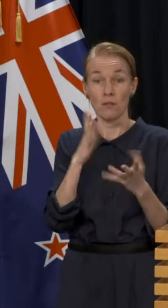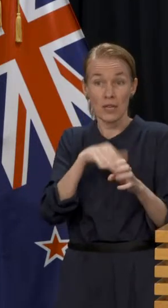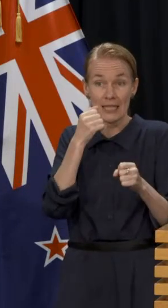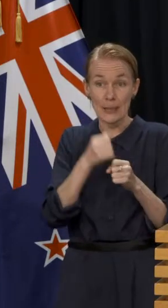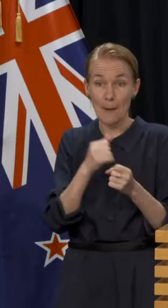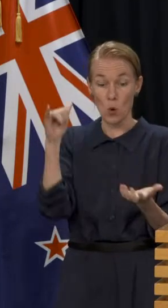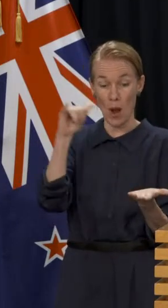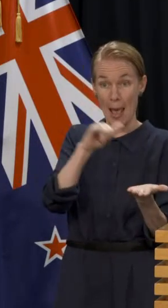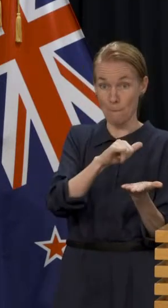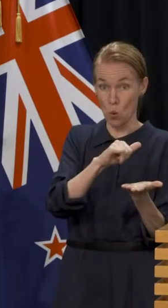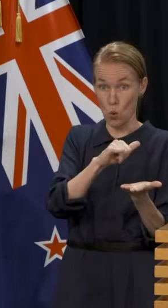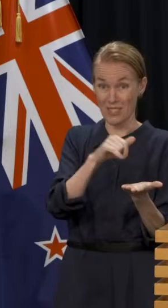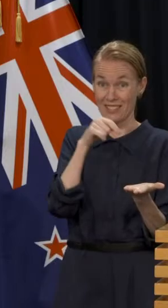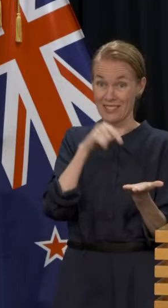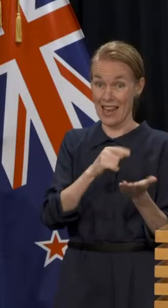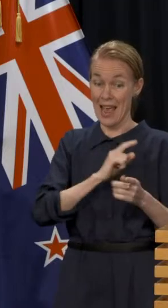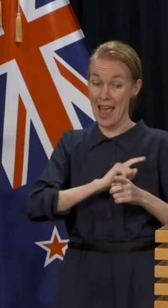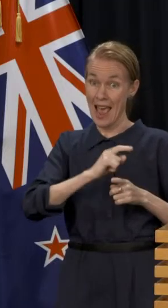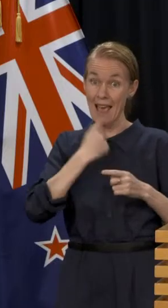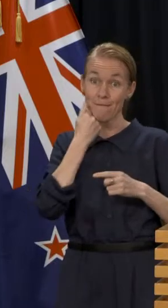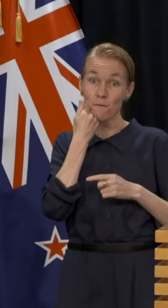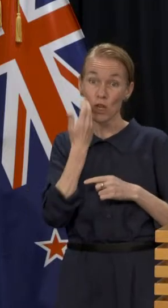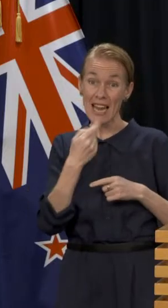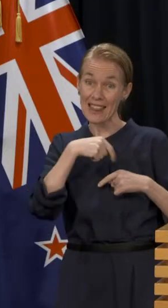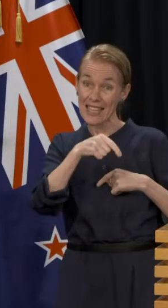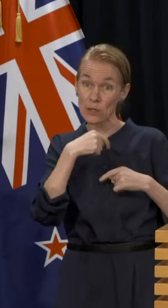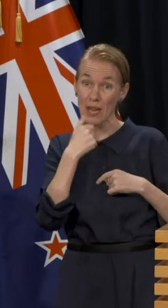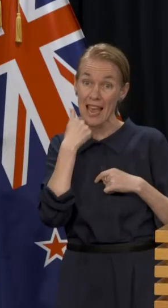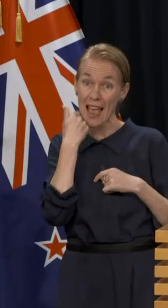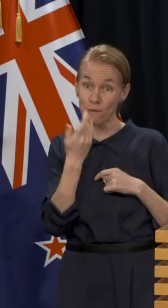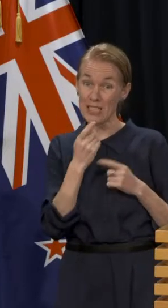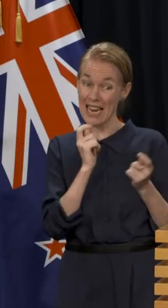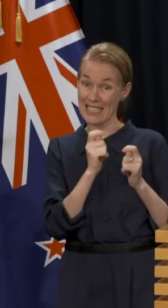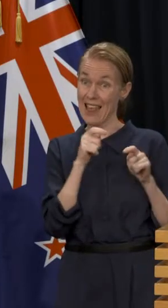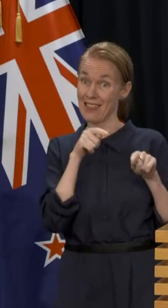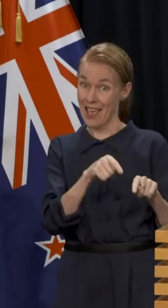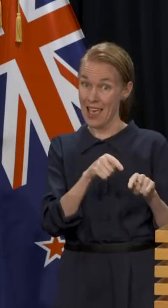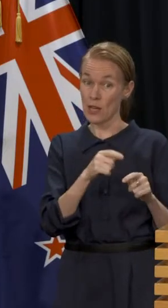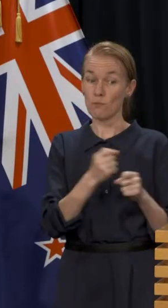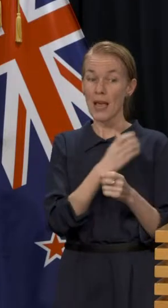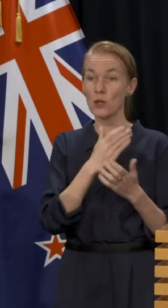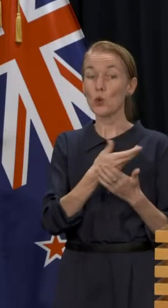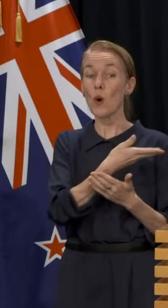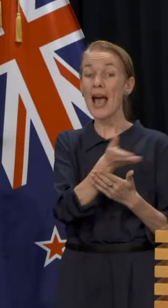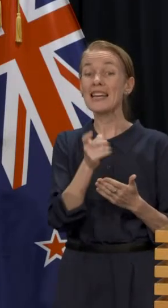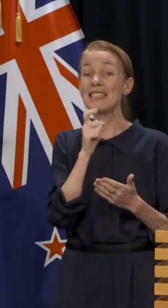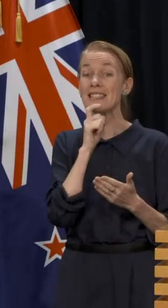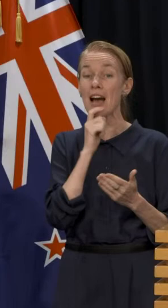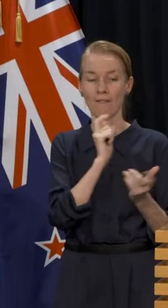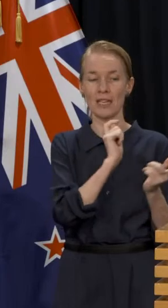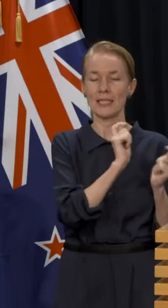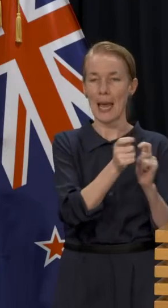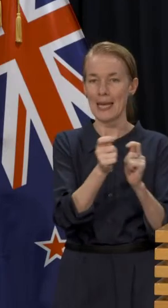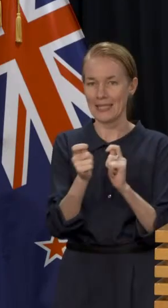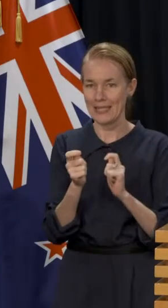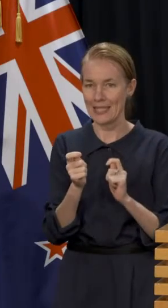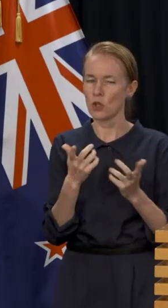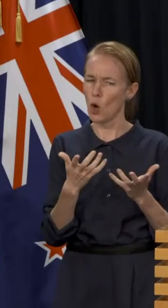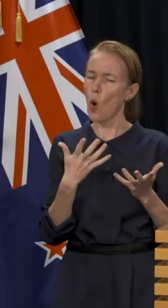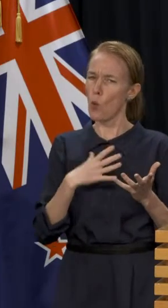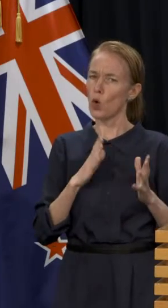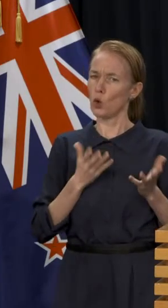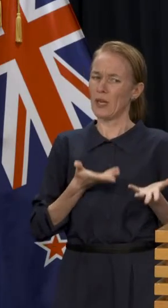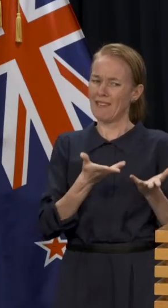airport every day this week to make sure that we're getting those testing numbers up amongst our border staff. I think we need to give them an opportunity to do that. If